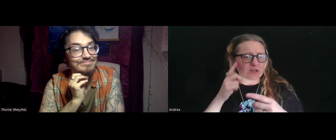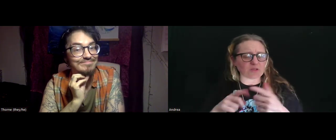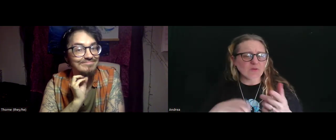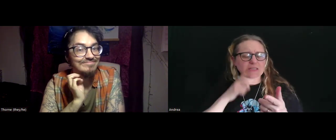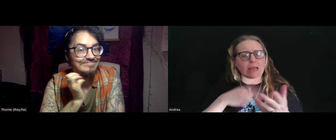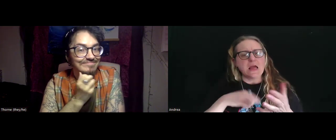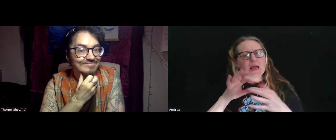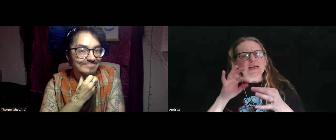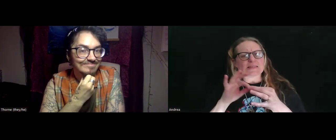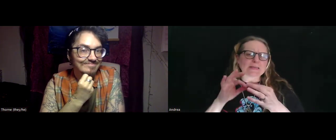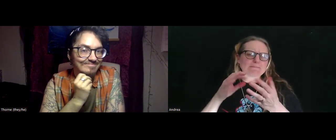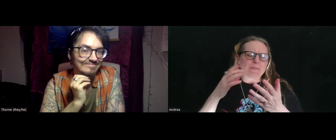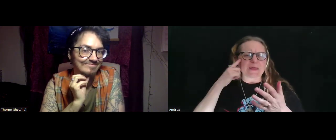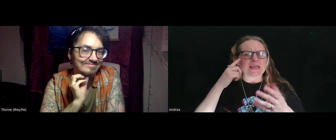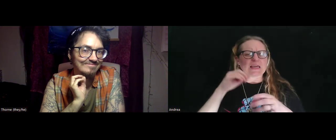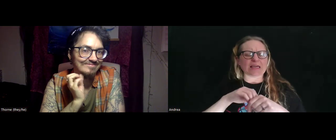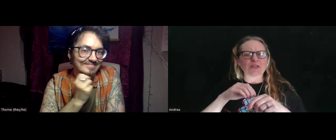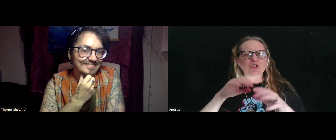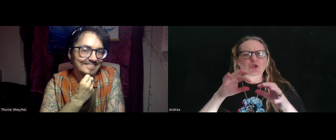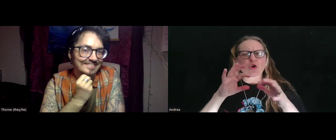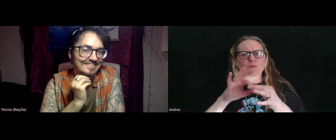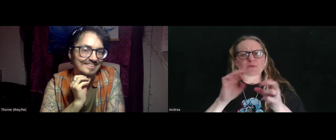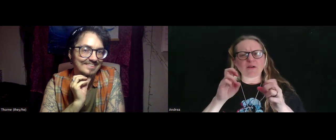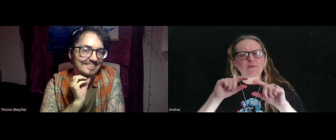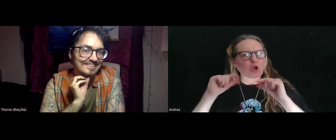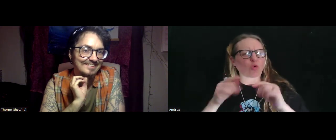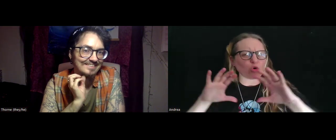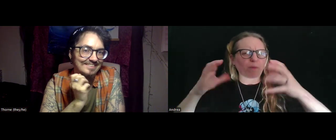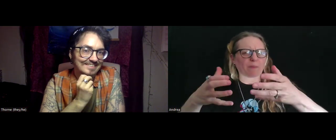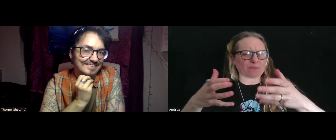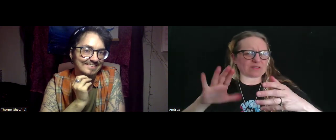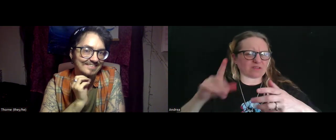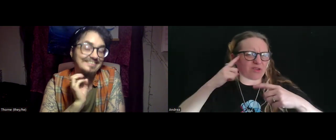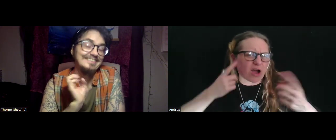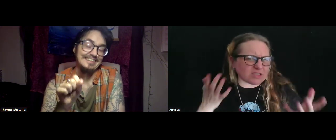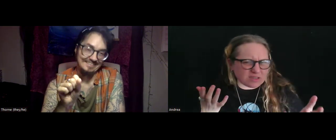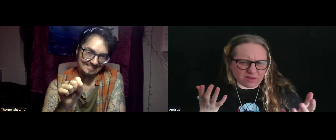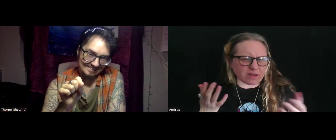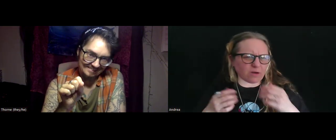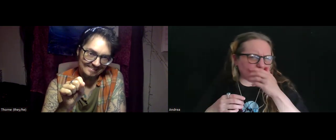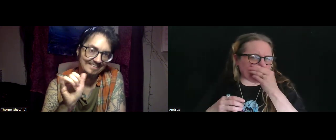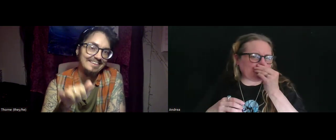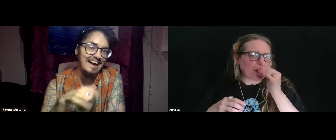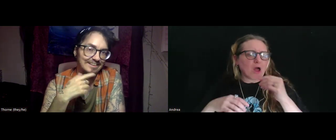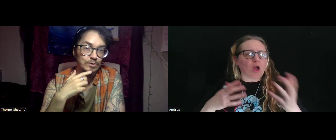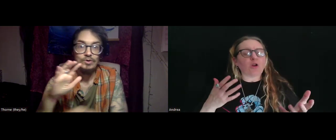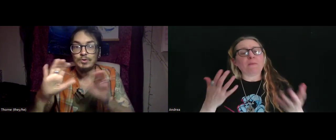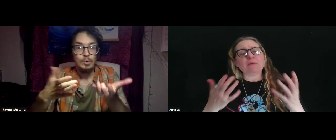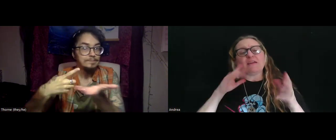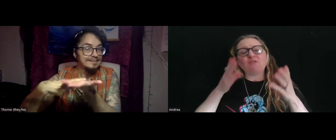So it's like thinking in terms of the group's thoughts. Maybe they focus